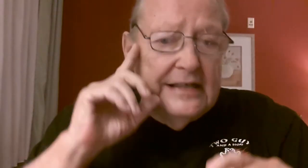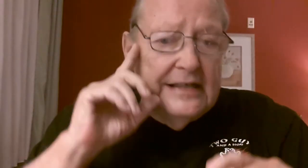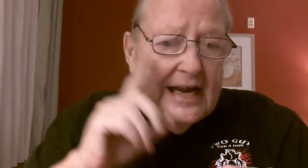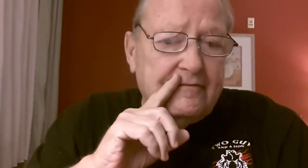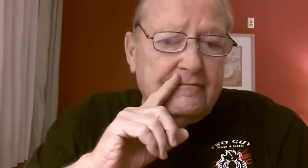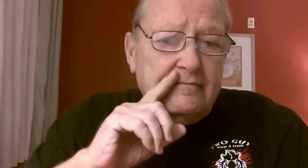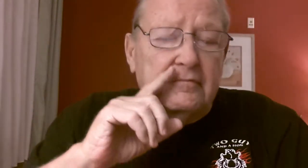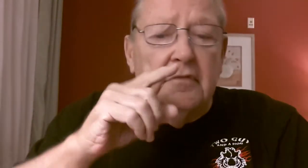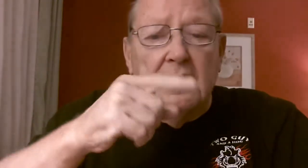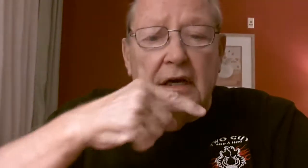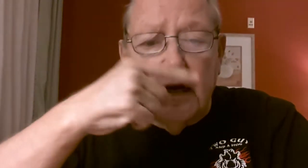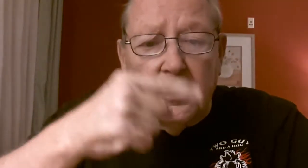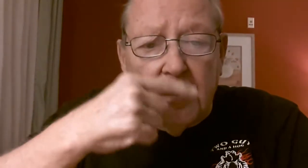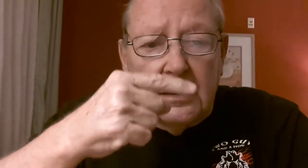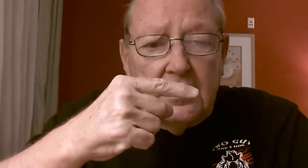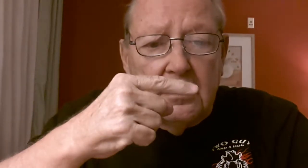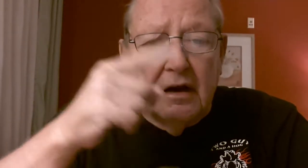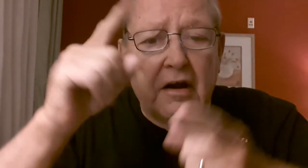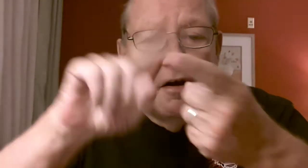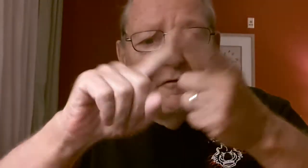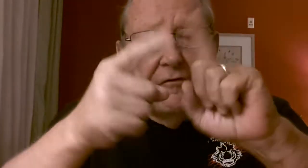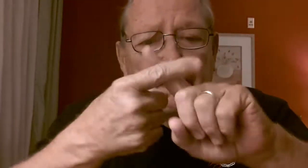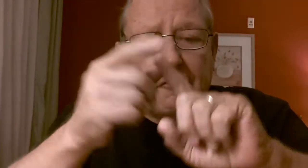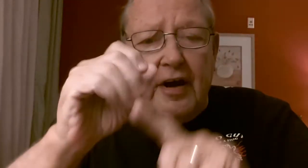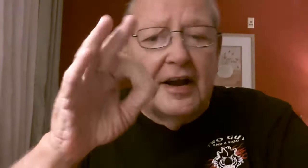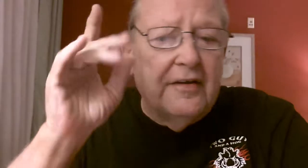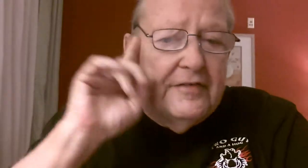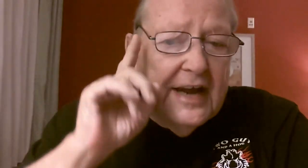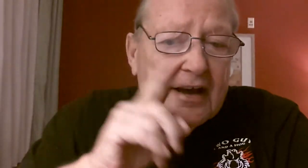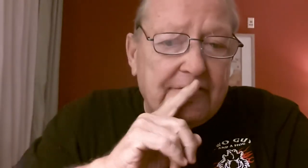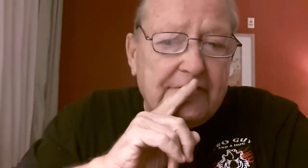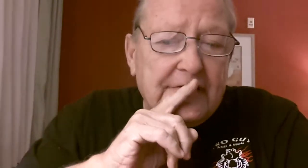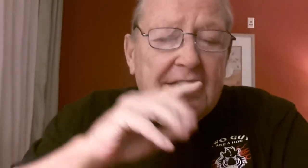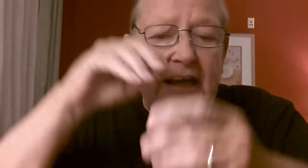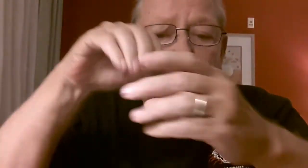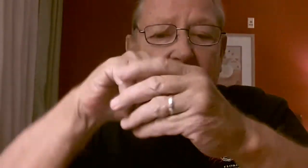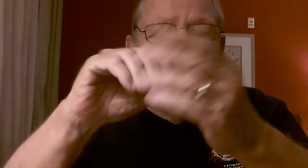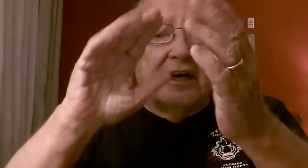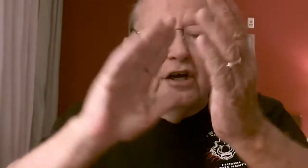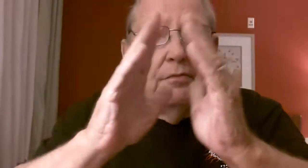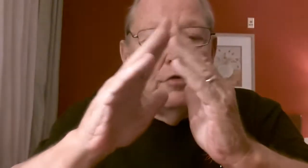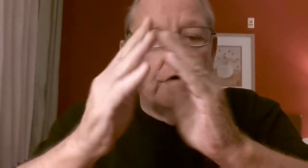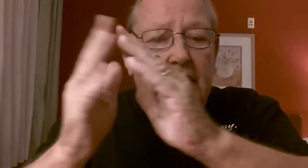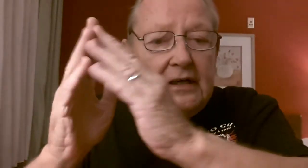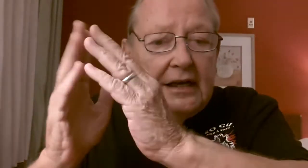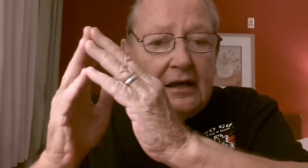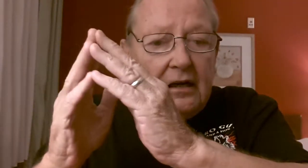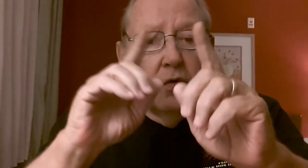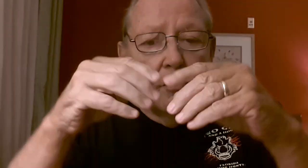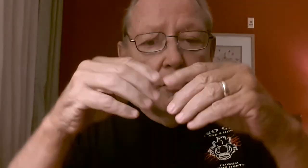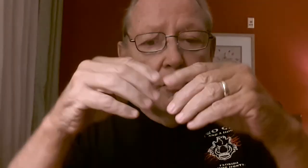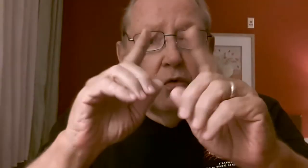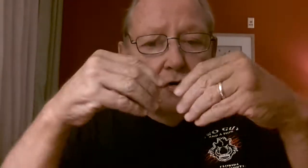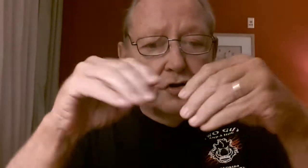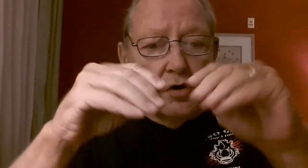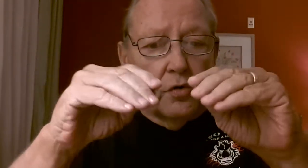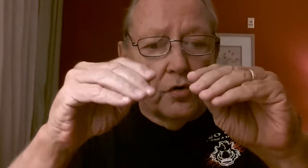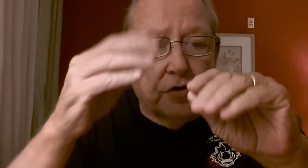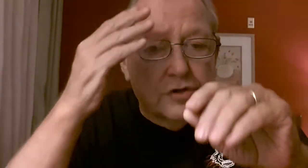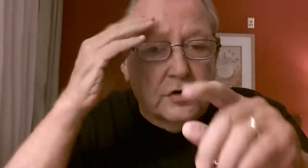deaf, hearing, friend of deaf, in a community where the stores know